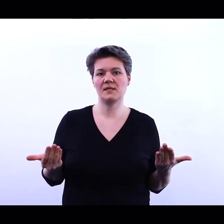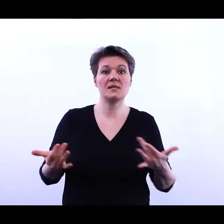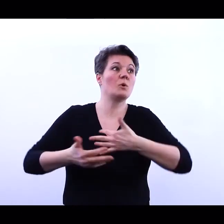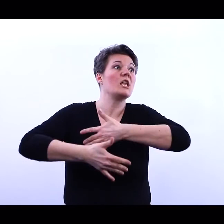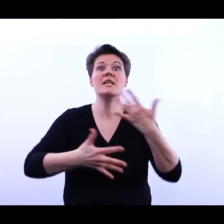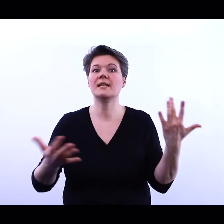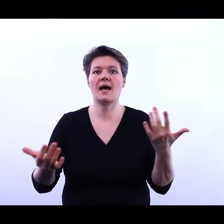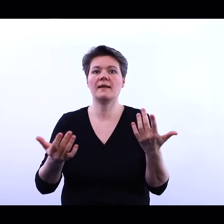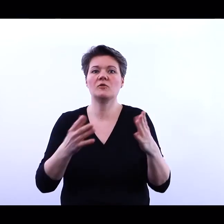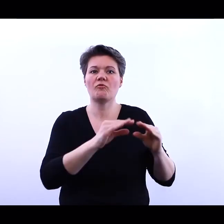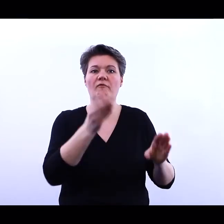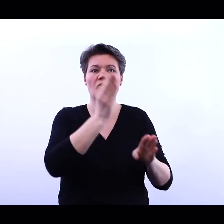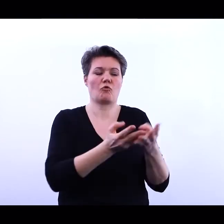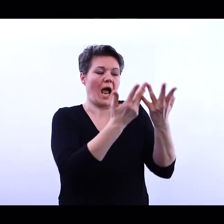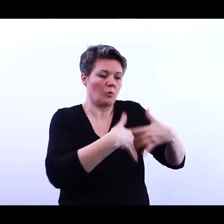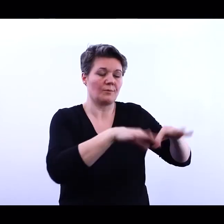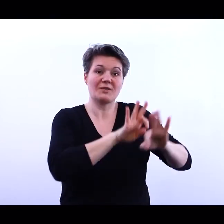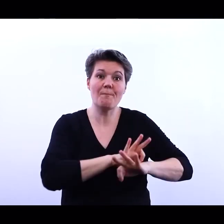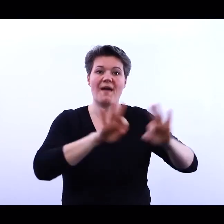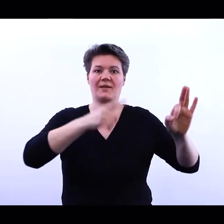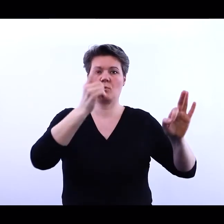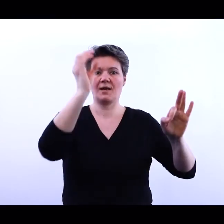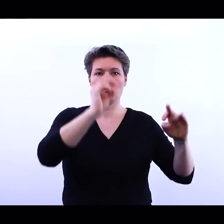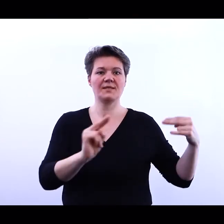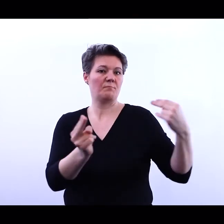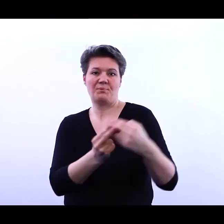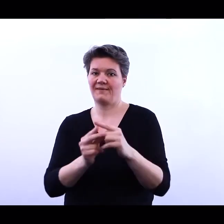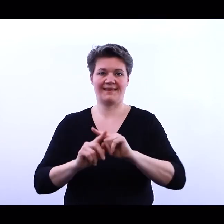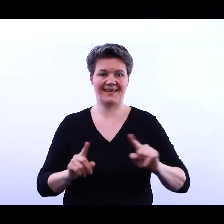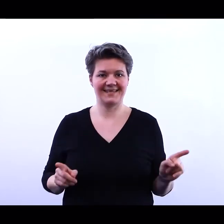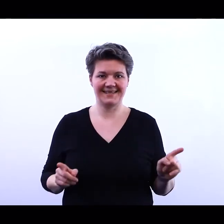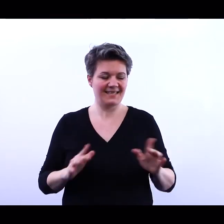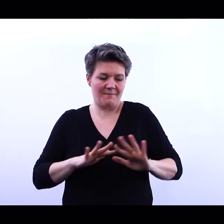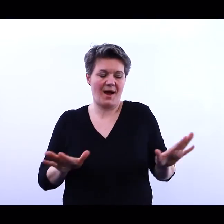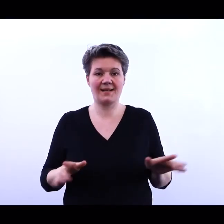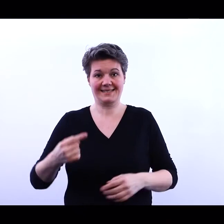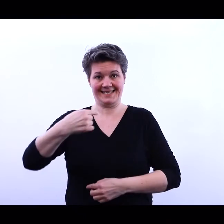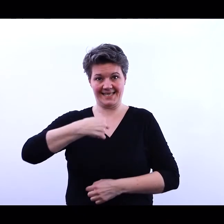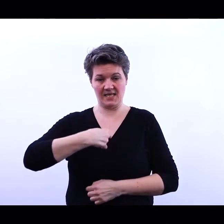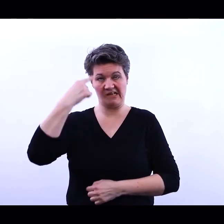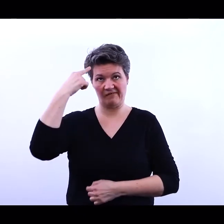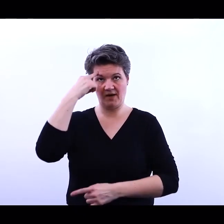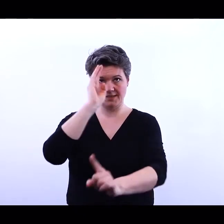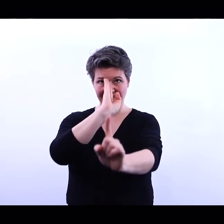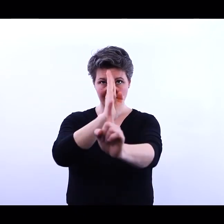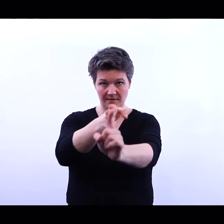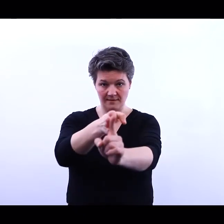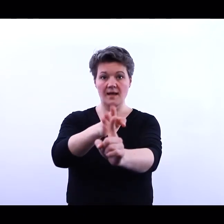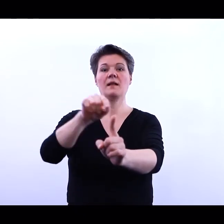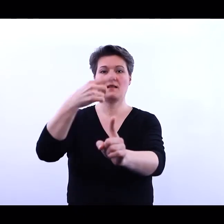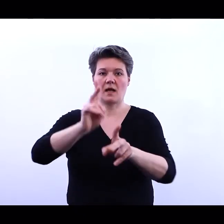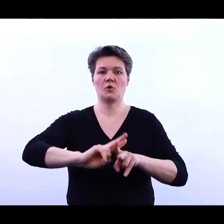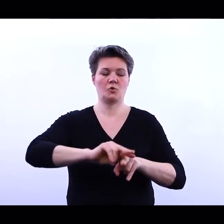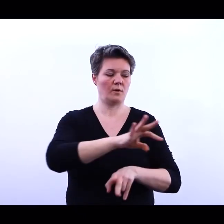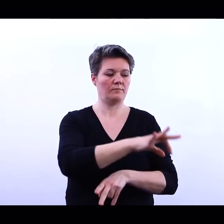purpose. So the most important piece is that you really know what you want to do. I think a lot